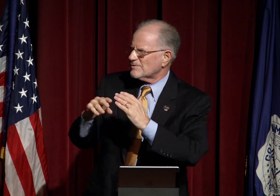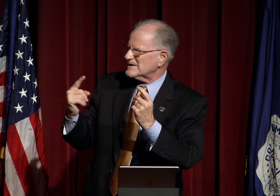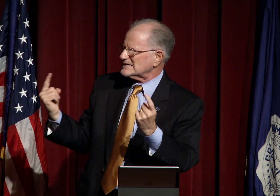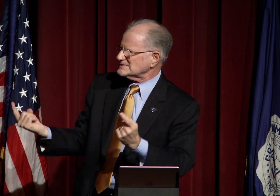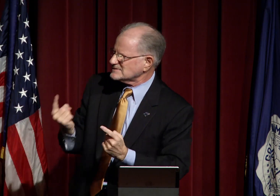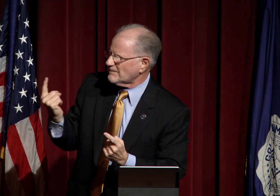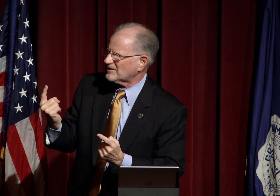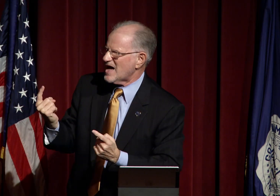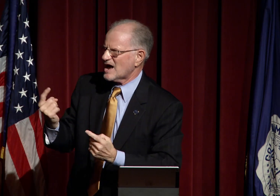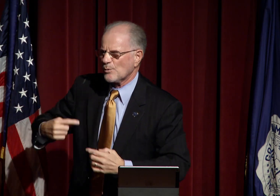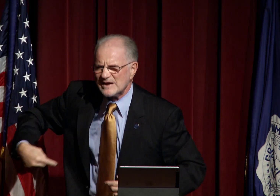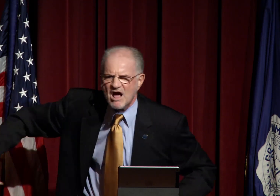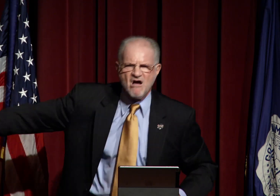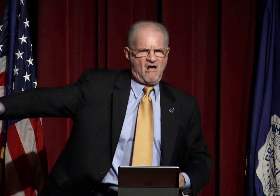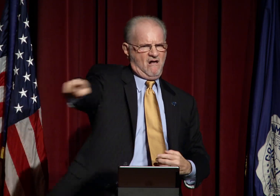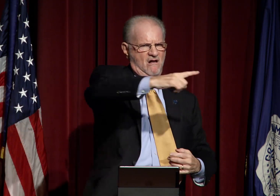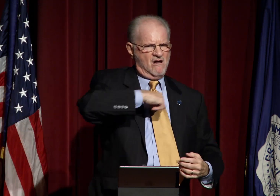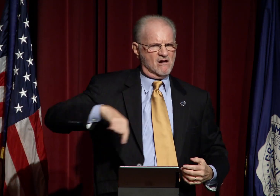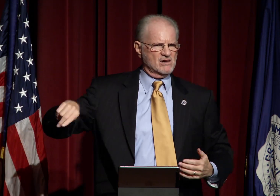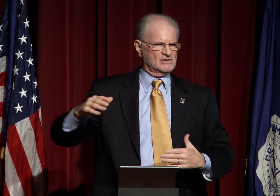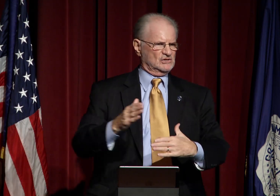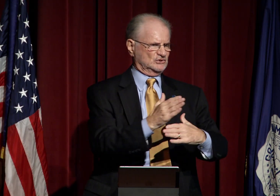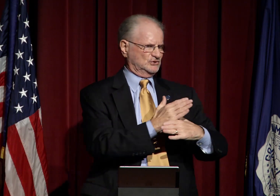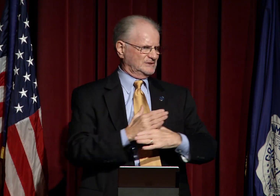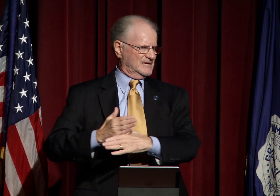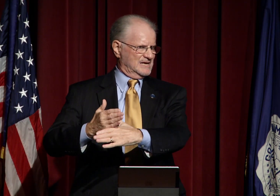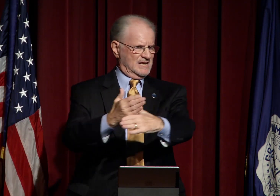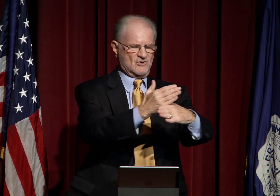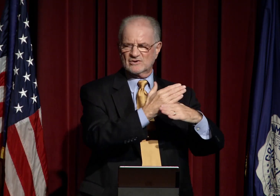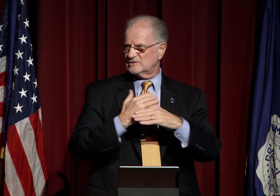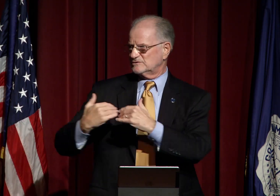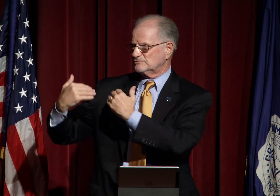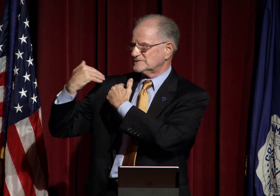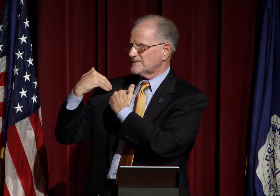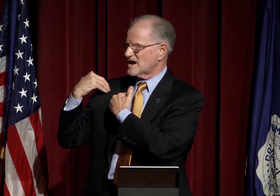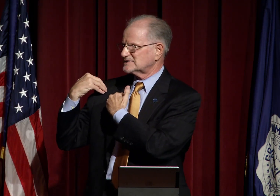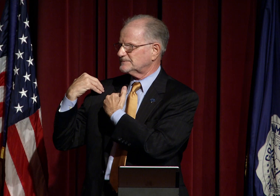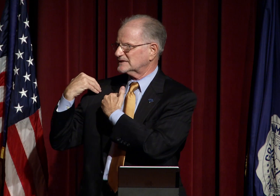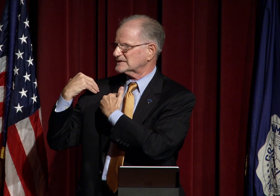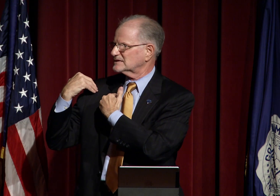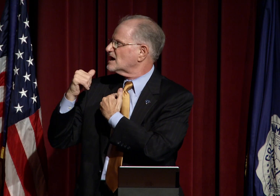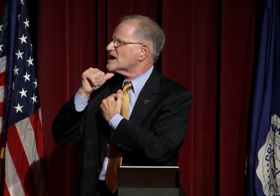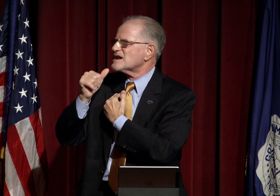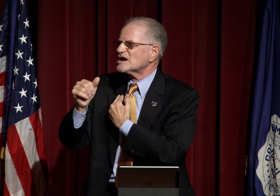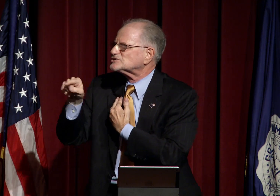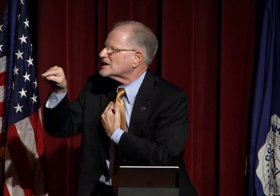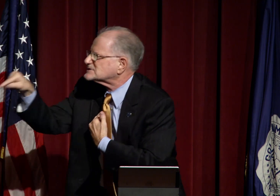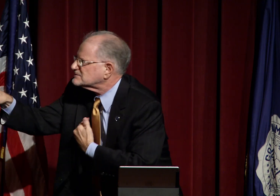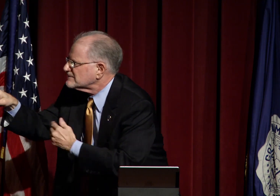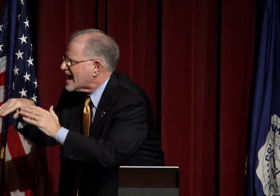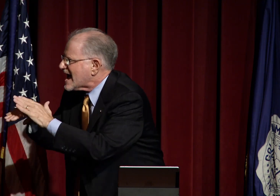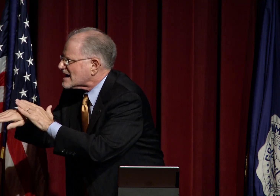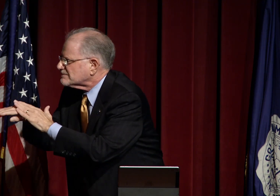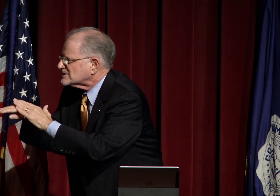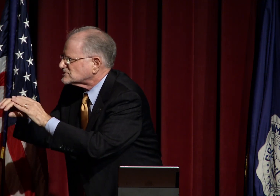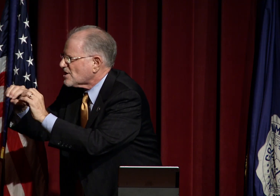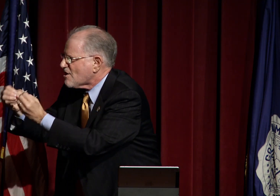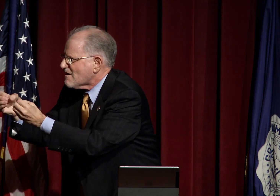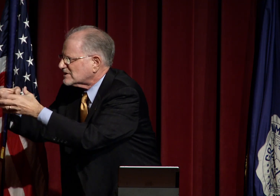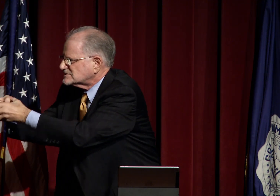As we speak to enrollment, we must recognize that this is a responsibility that each and every one of us shares. This